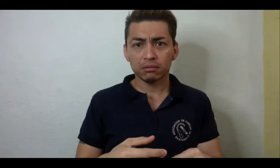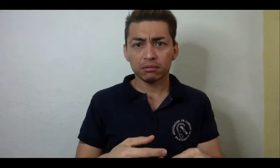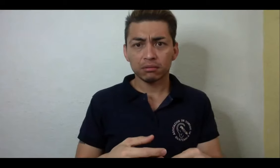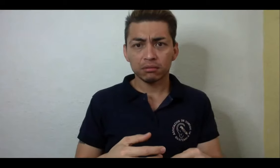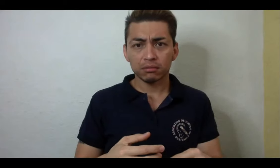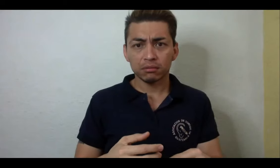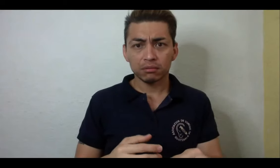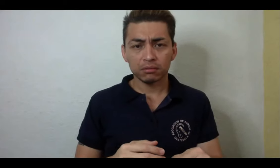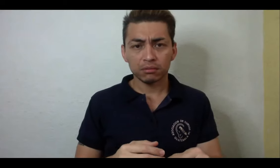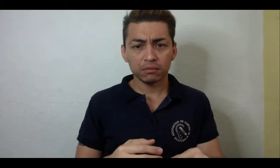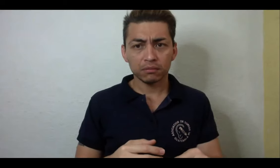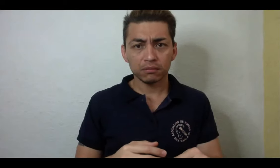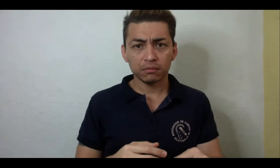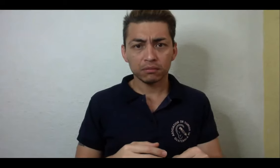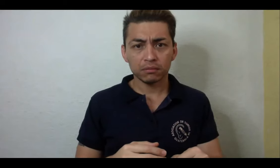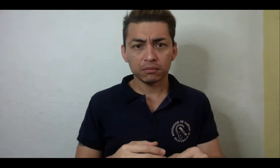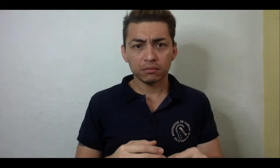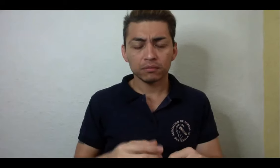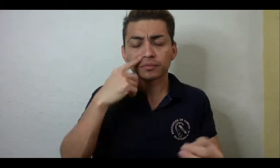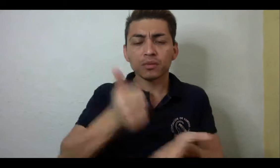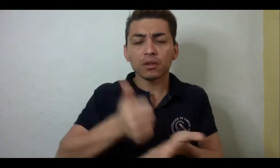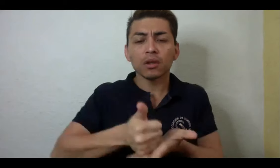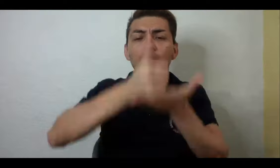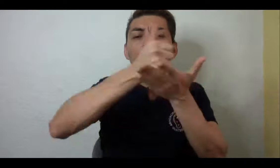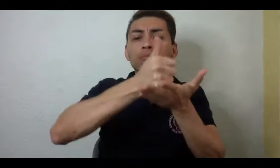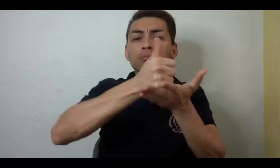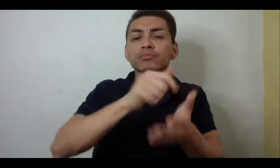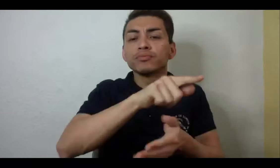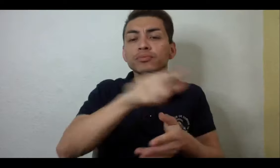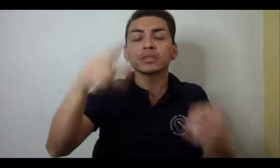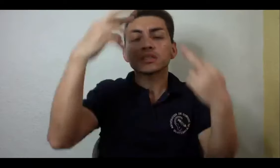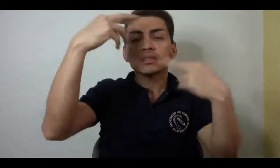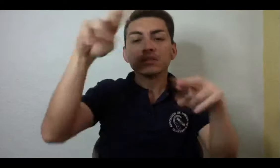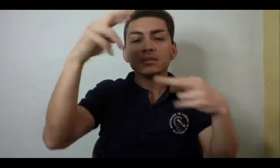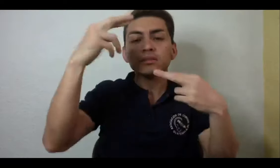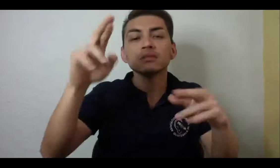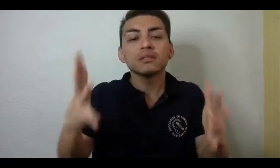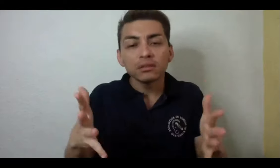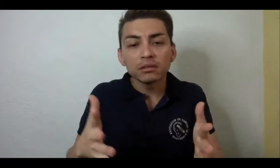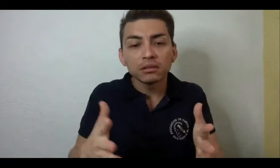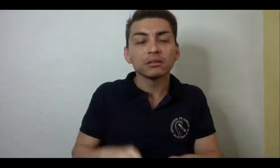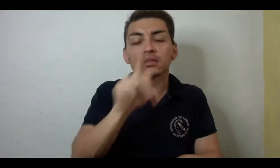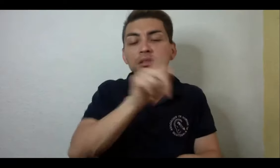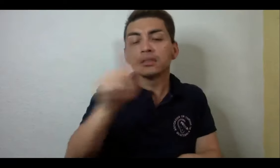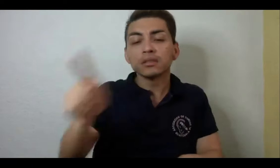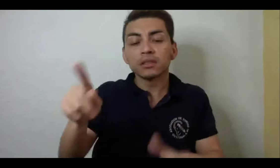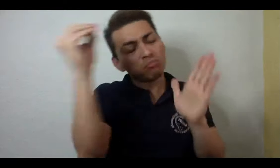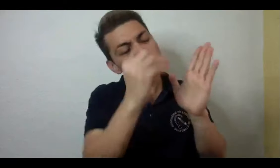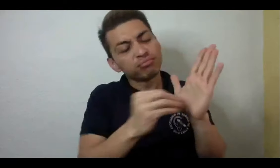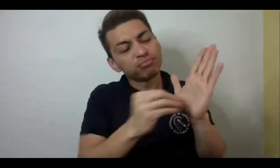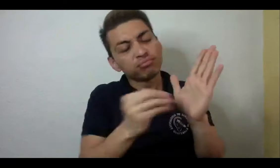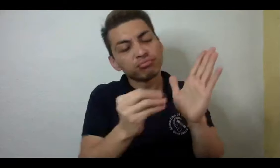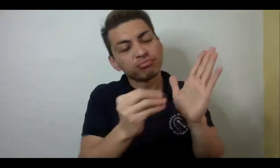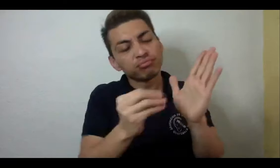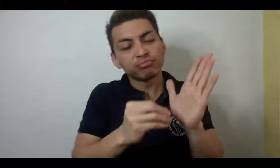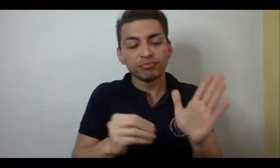sustainable societies. To help enable this, the report provides policymakers with 10 recommendations that take